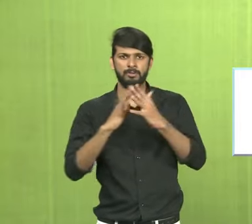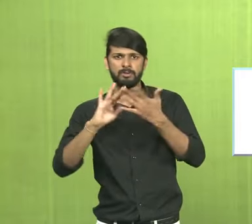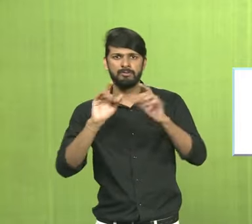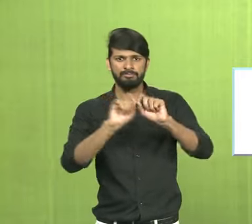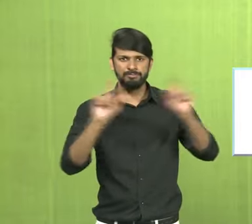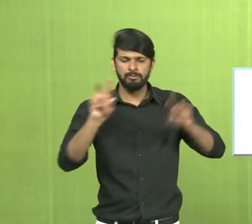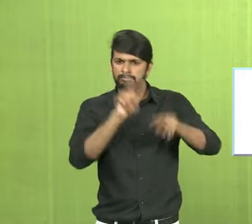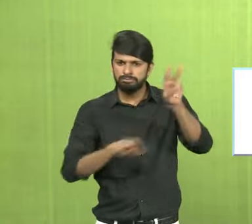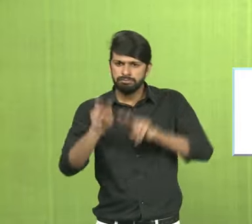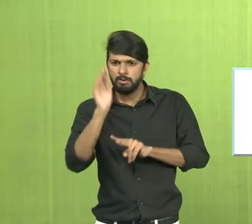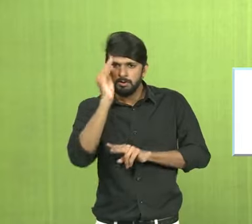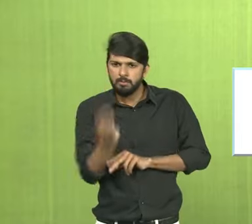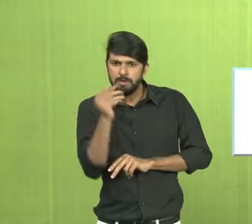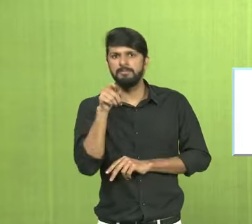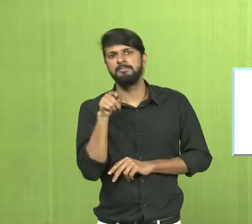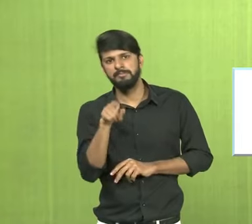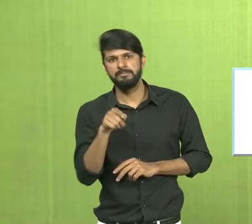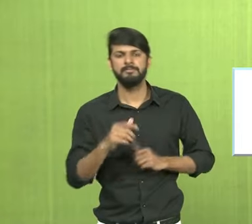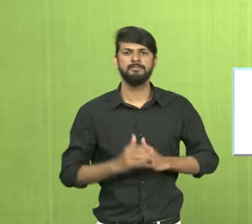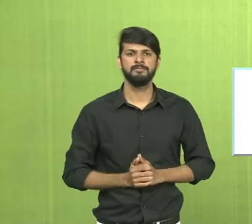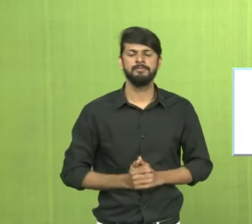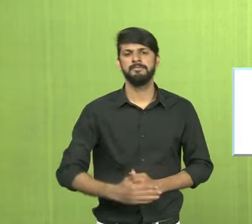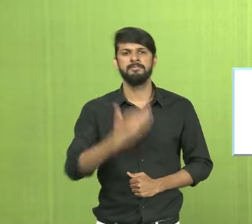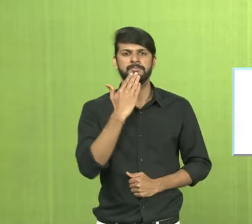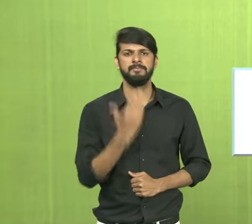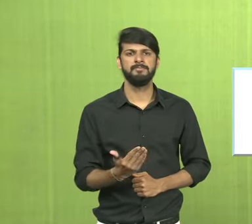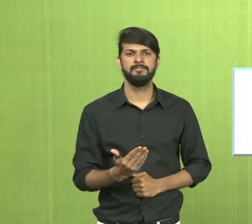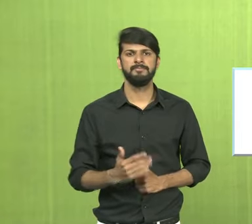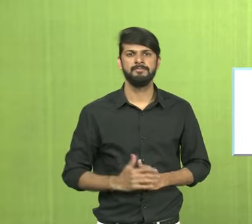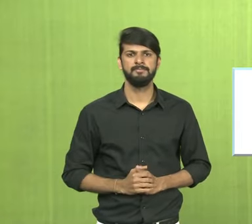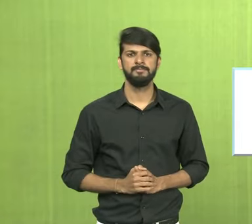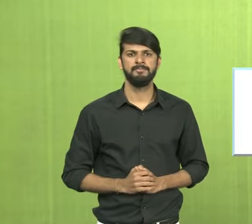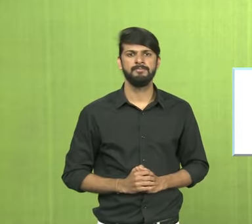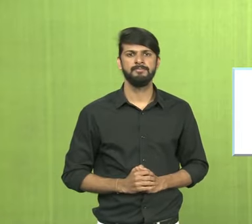information, please visit our website www.nios.ac.in. Thank you.